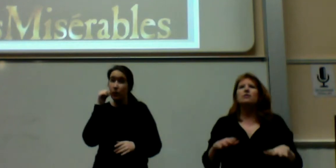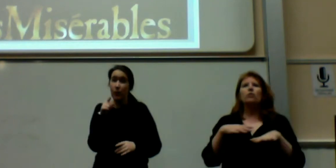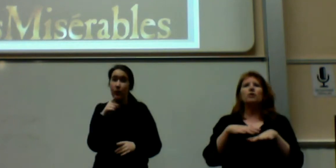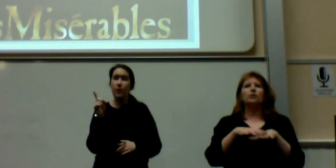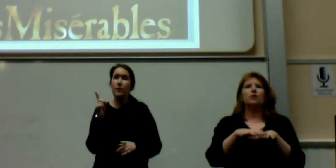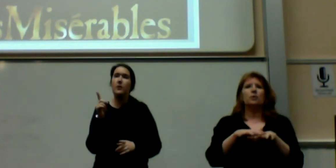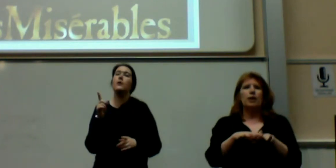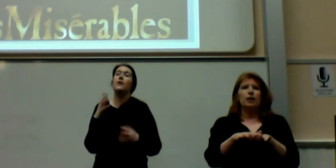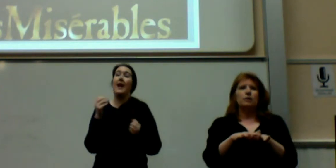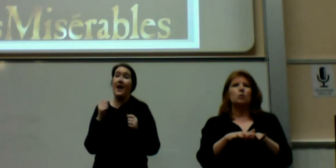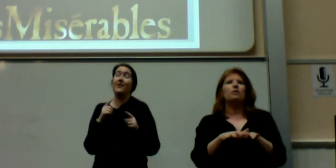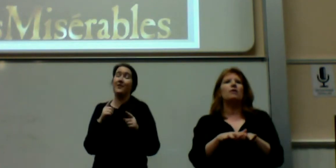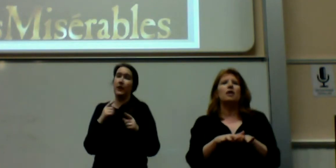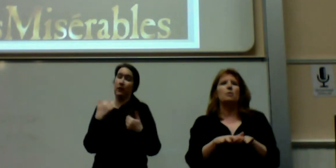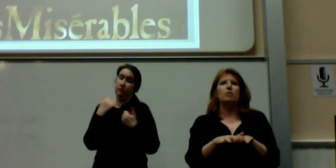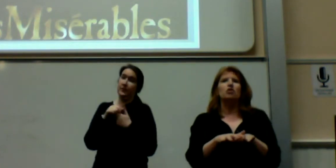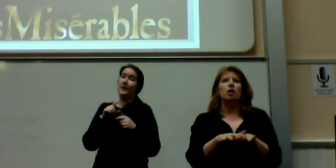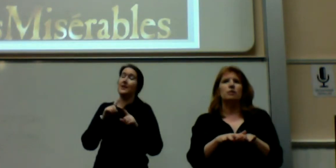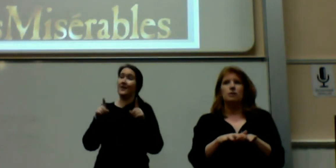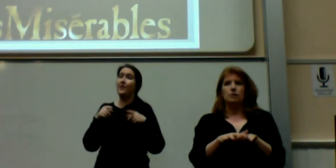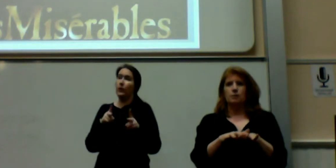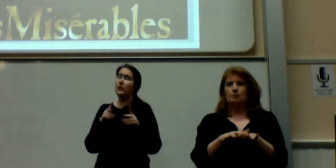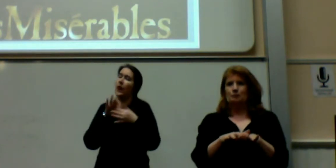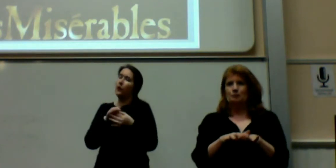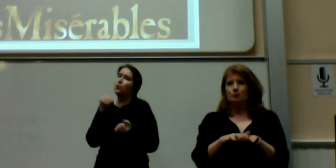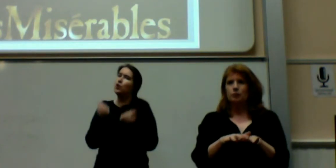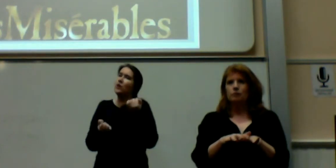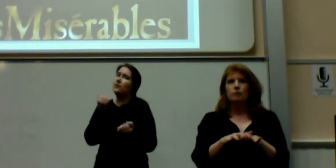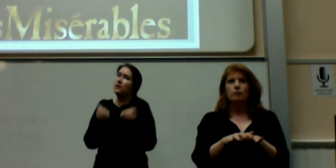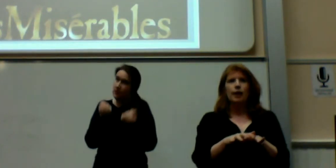in several different ways with the theme of justice.